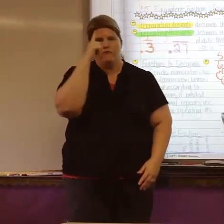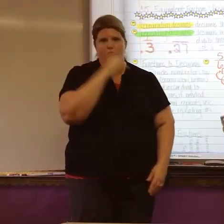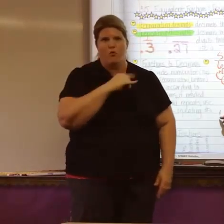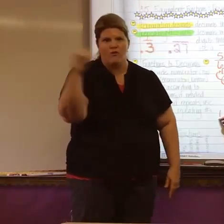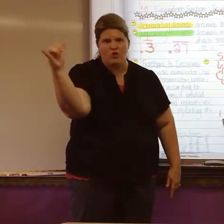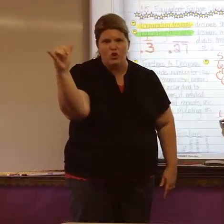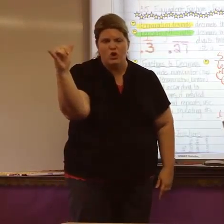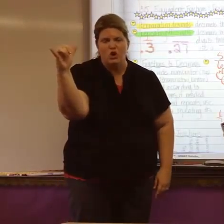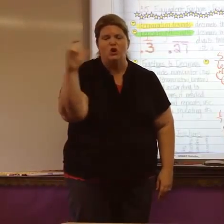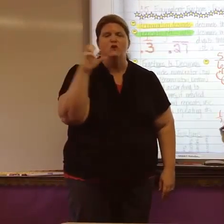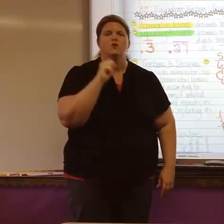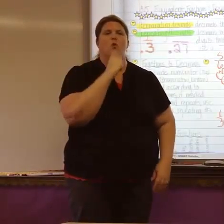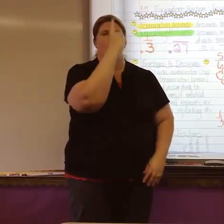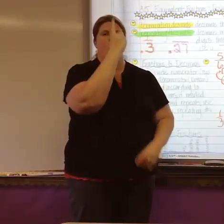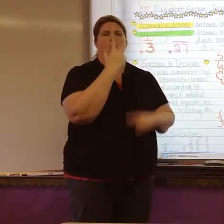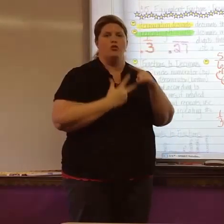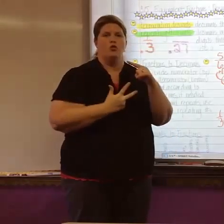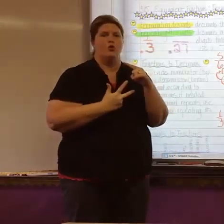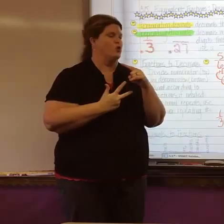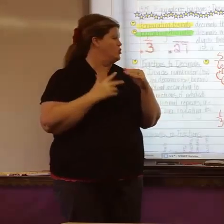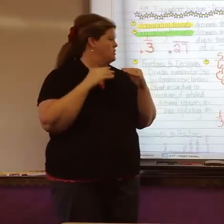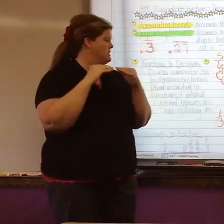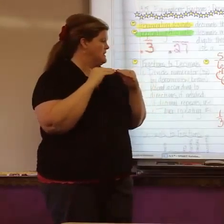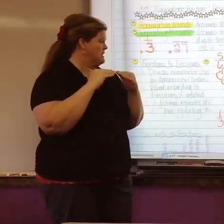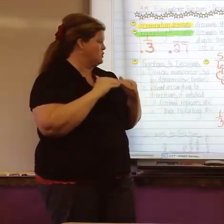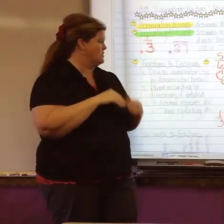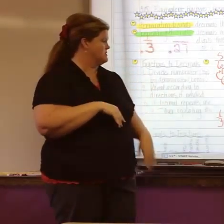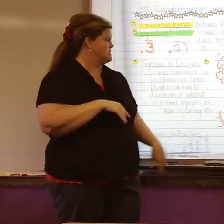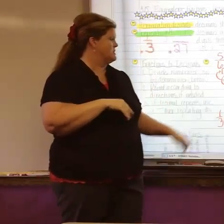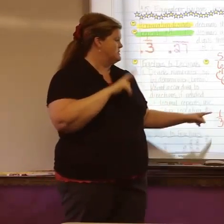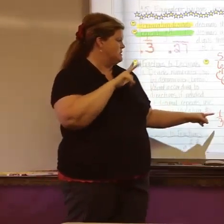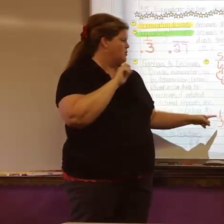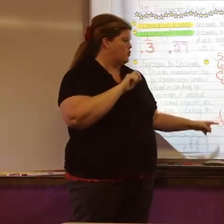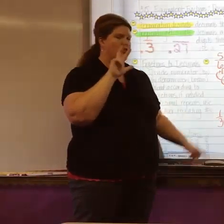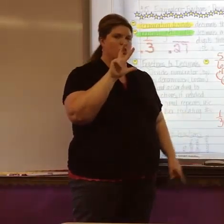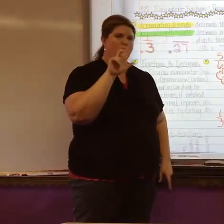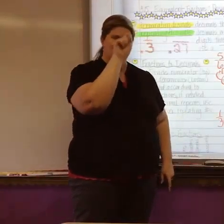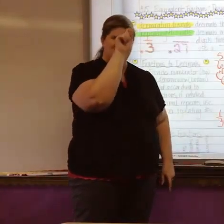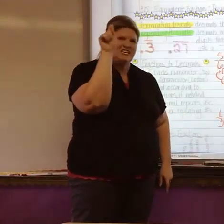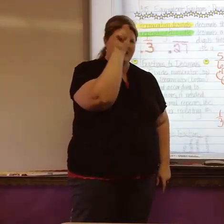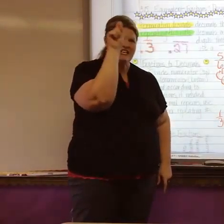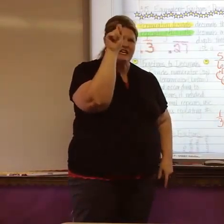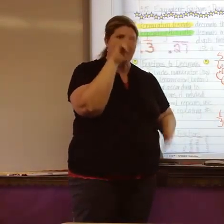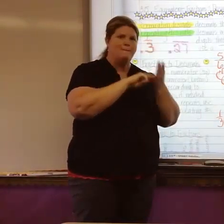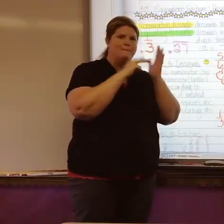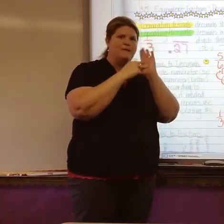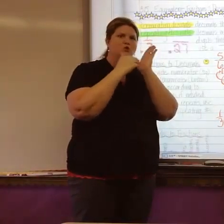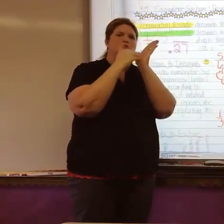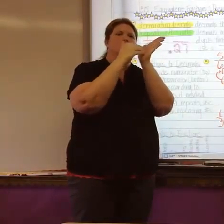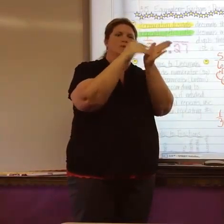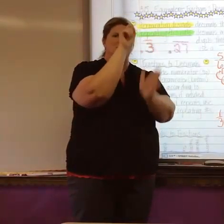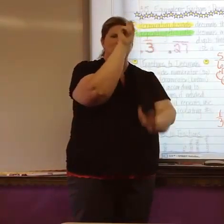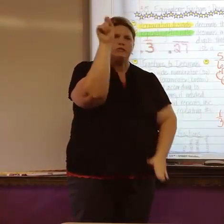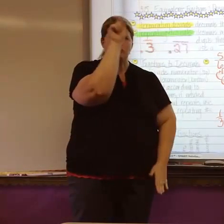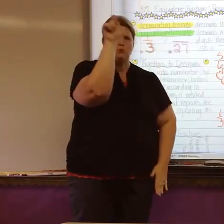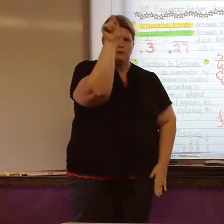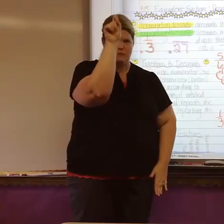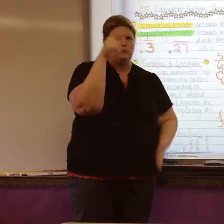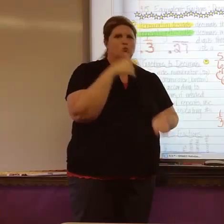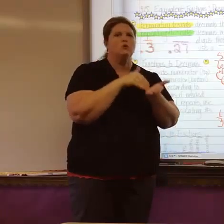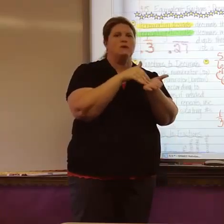So 1/3 is 0.3 with the little repeat bar on the top